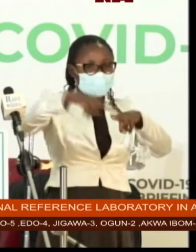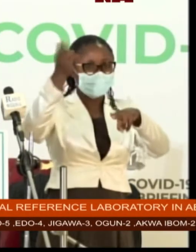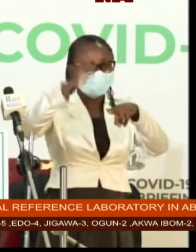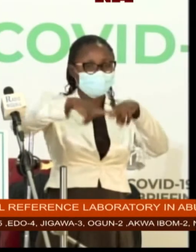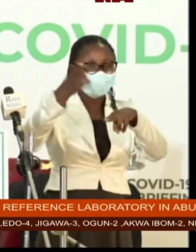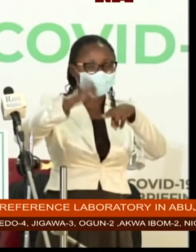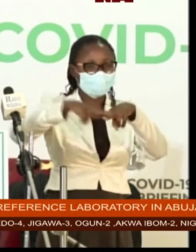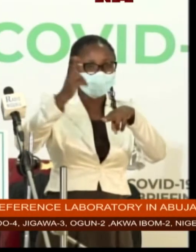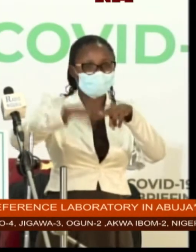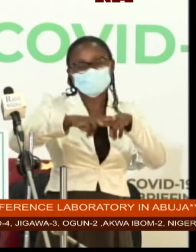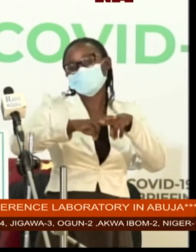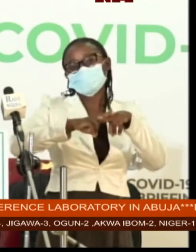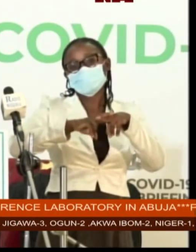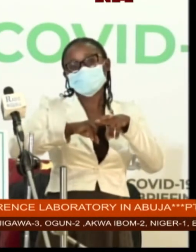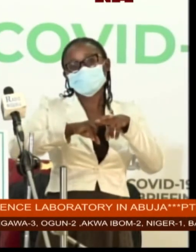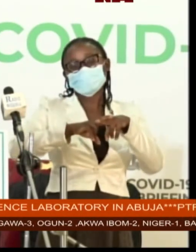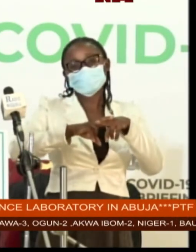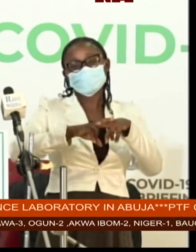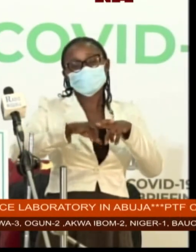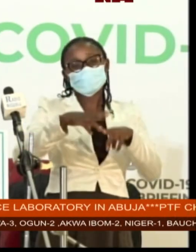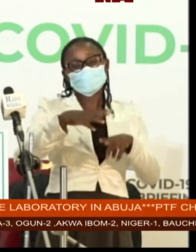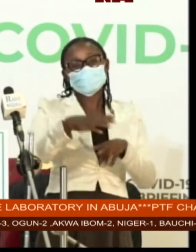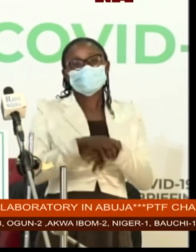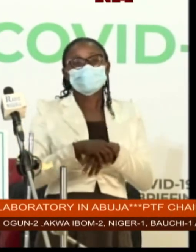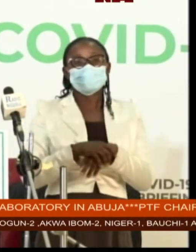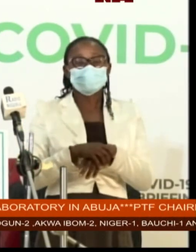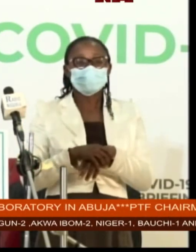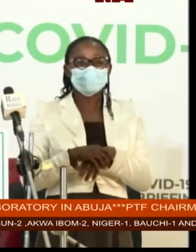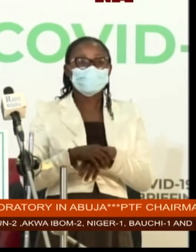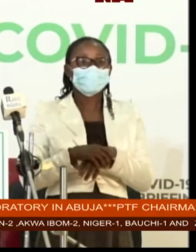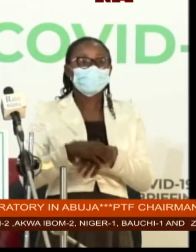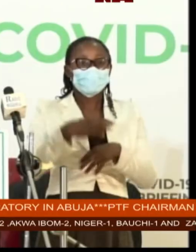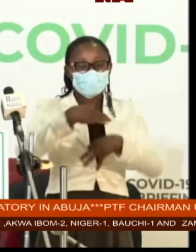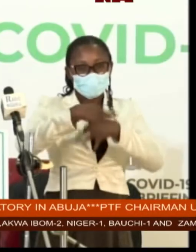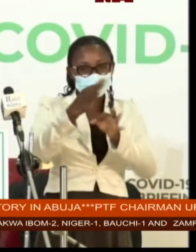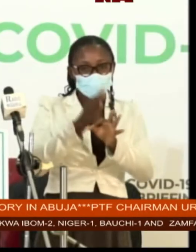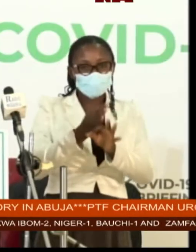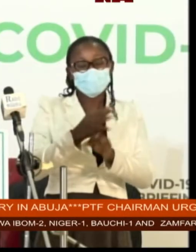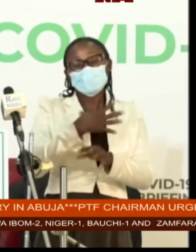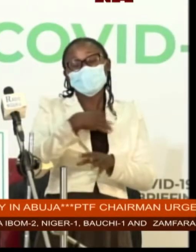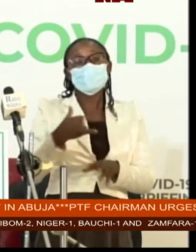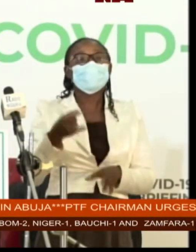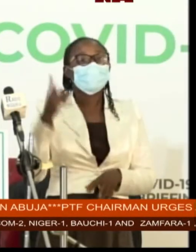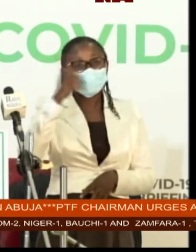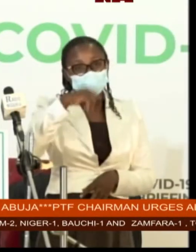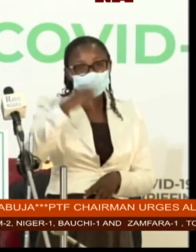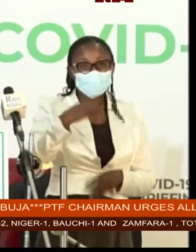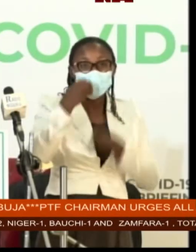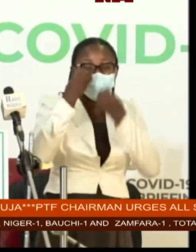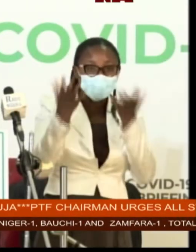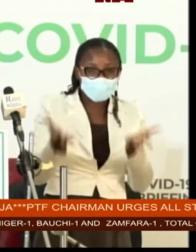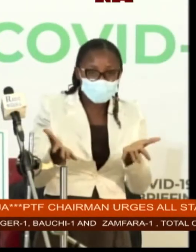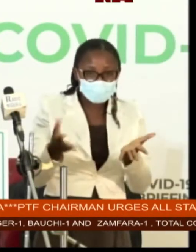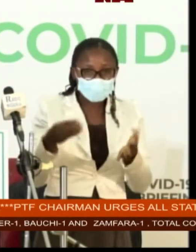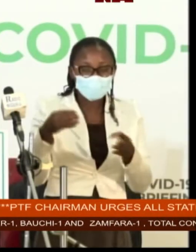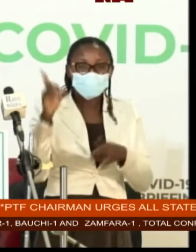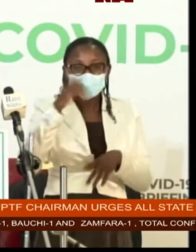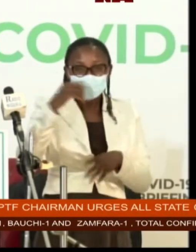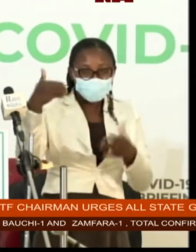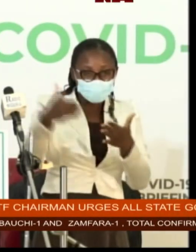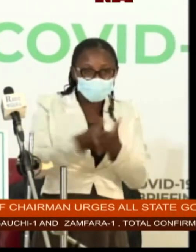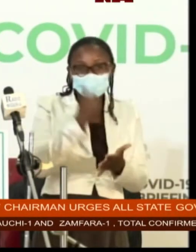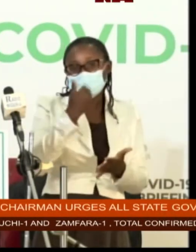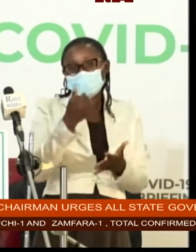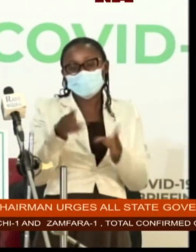information through information and fake news. And as you know,